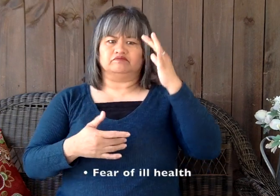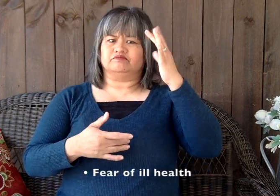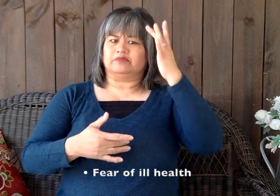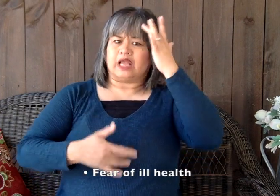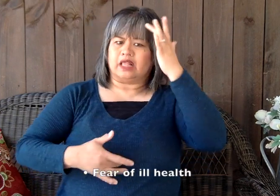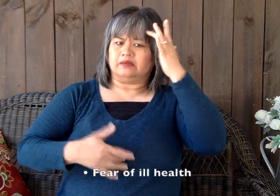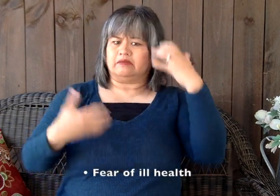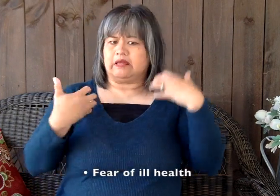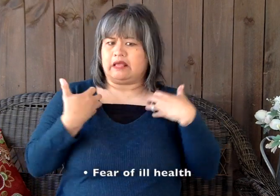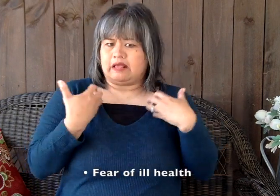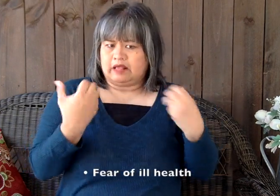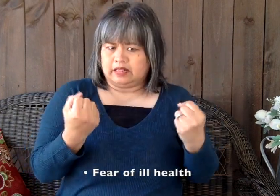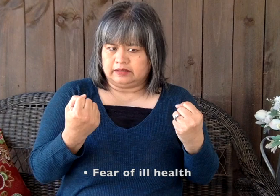fear of ill health,